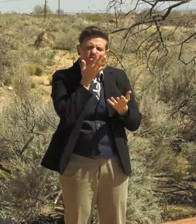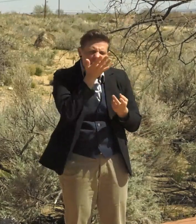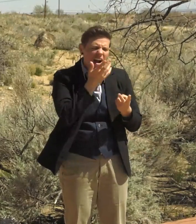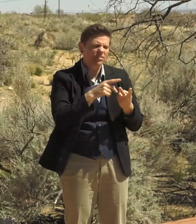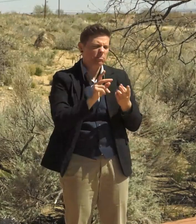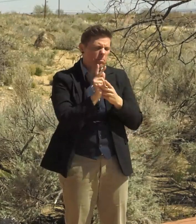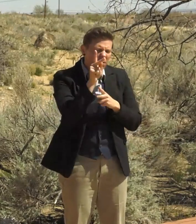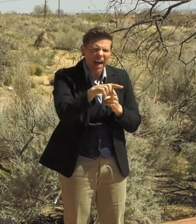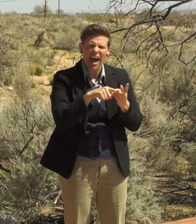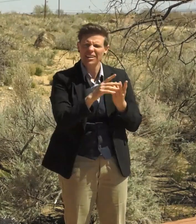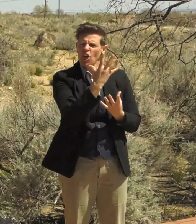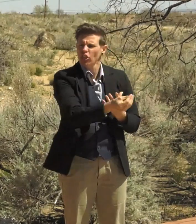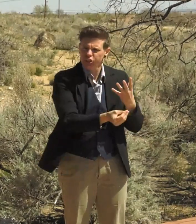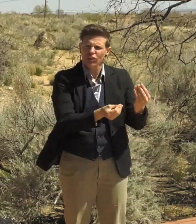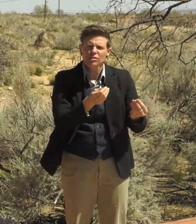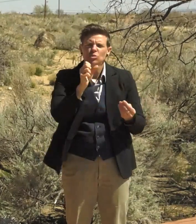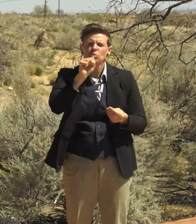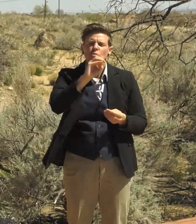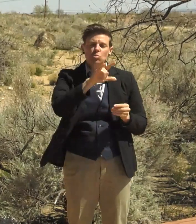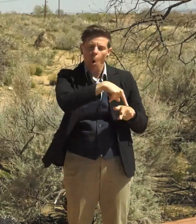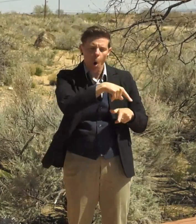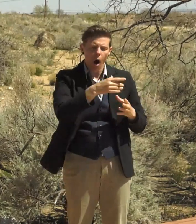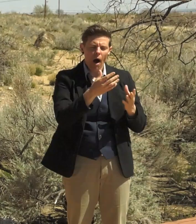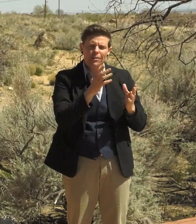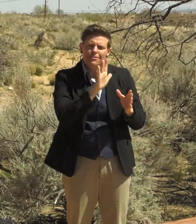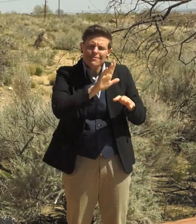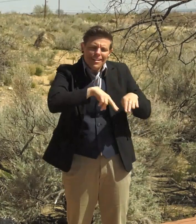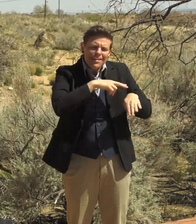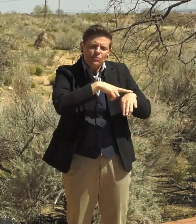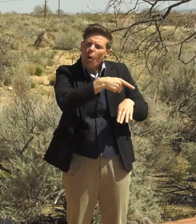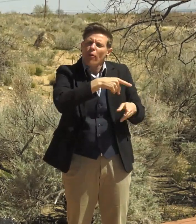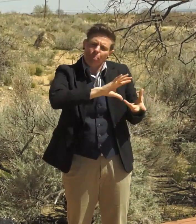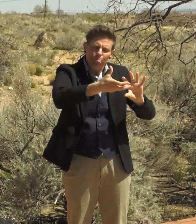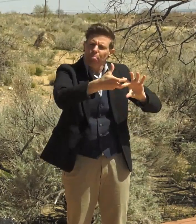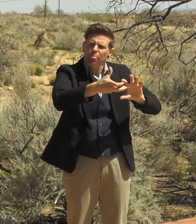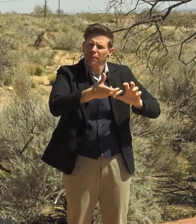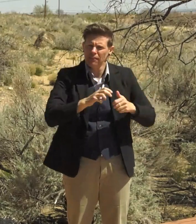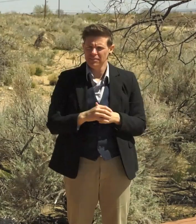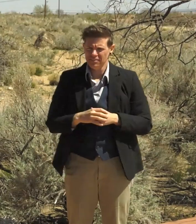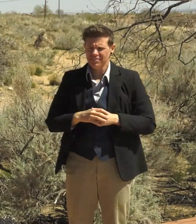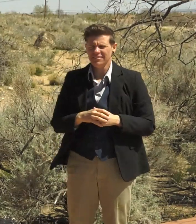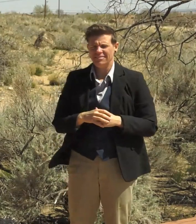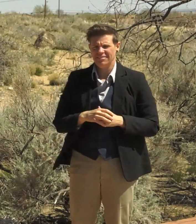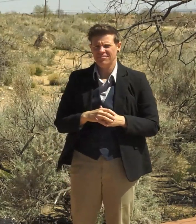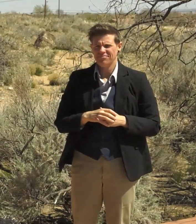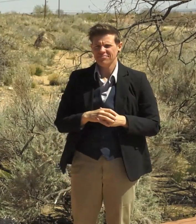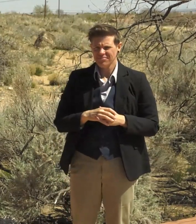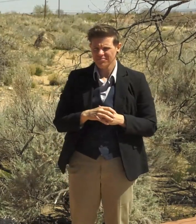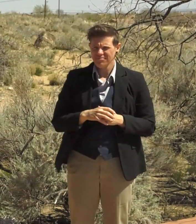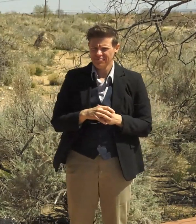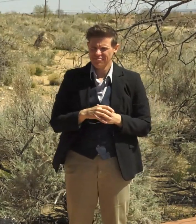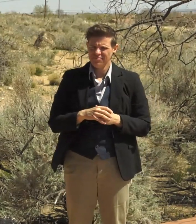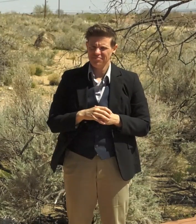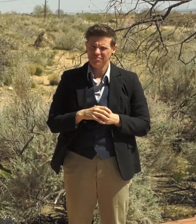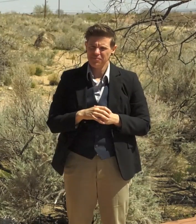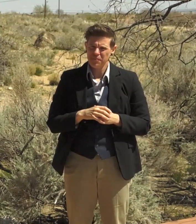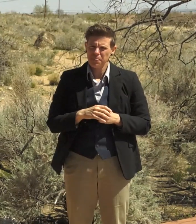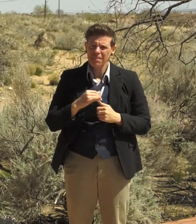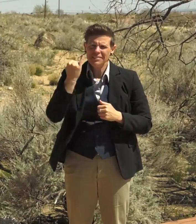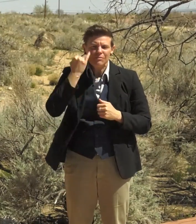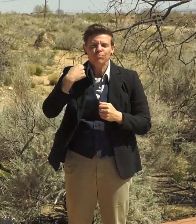issues when we go off trail. The other thing is it's really important to take out our trash, pack out what we bring